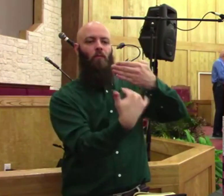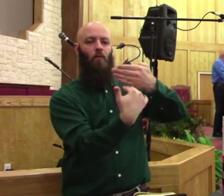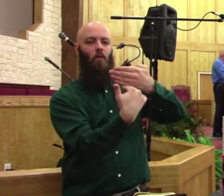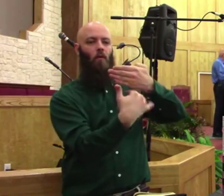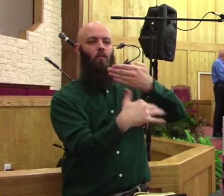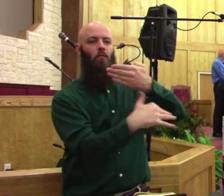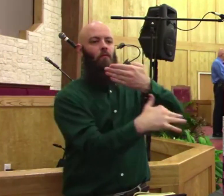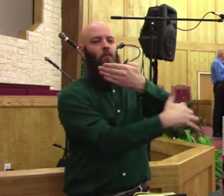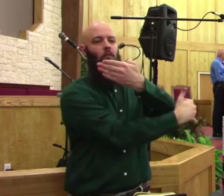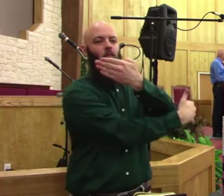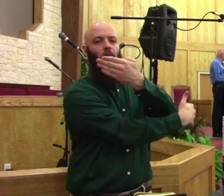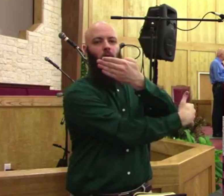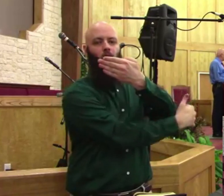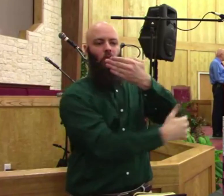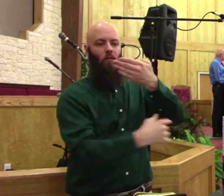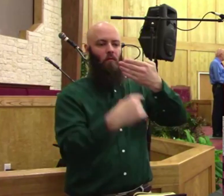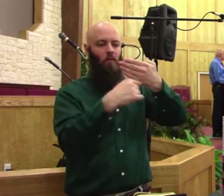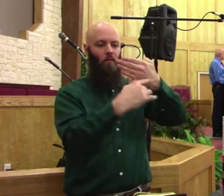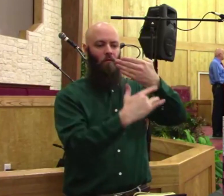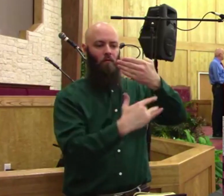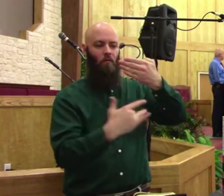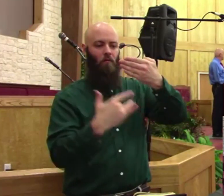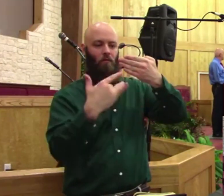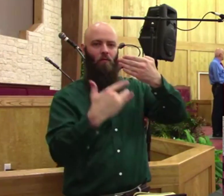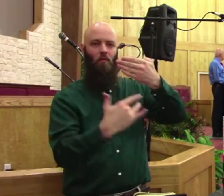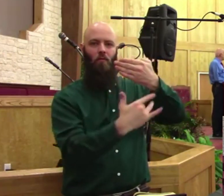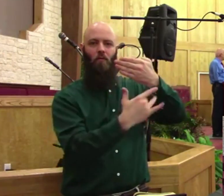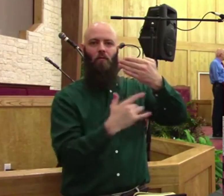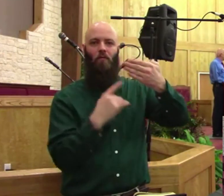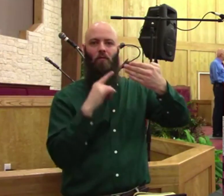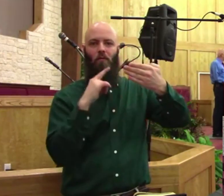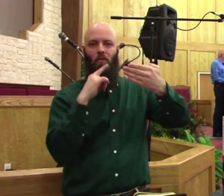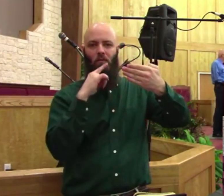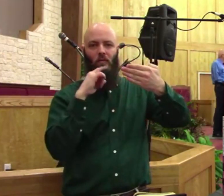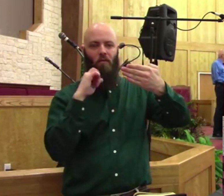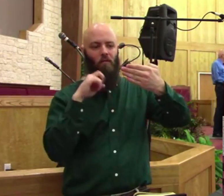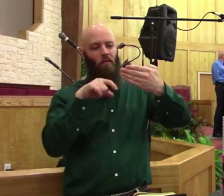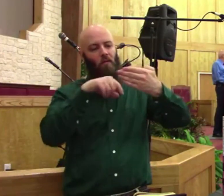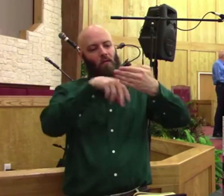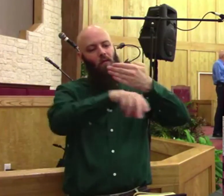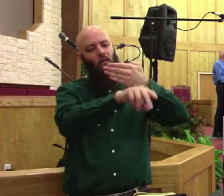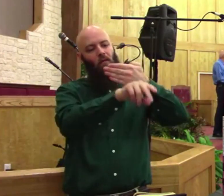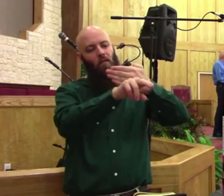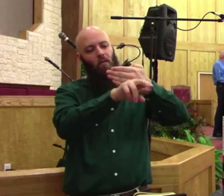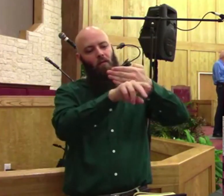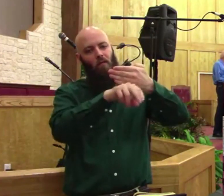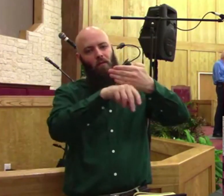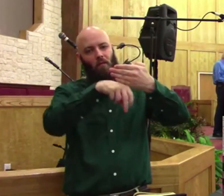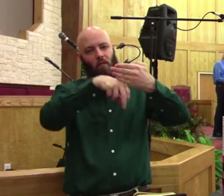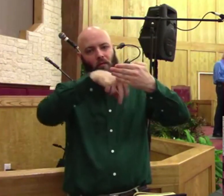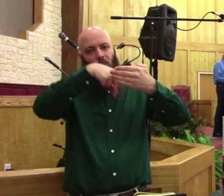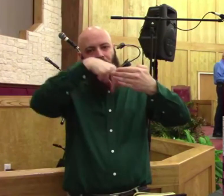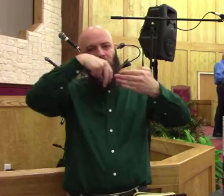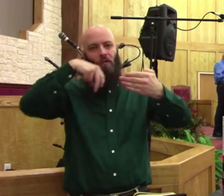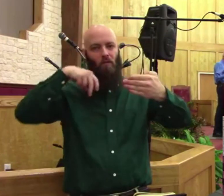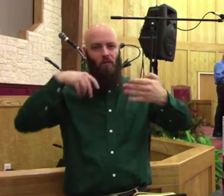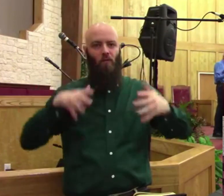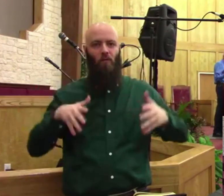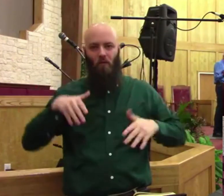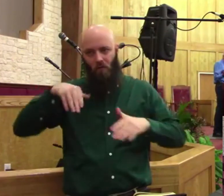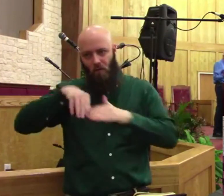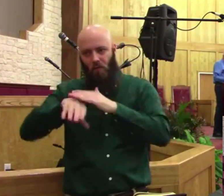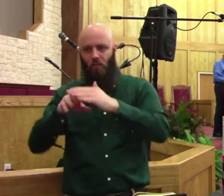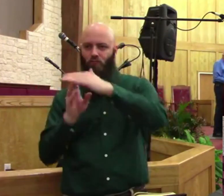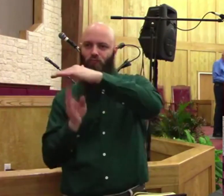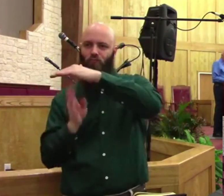and where it went under the walls, the water was very, very shallow, and the army was able to march under the walls, and they took the city